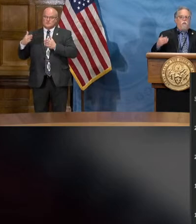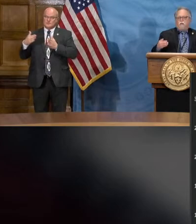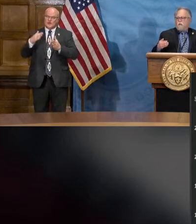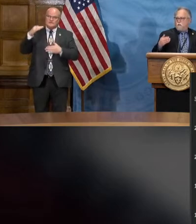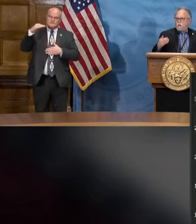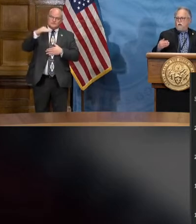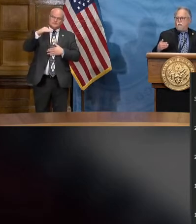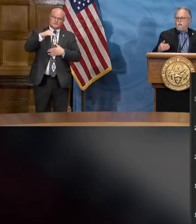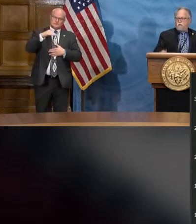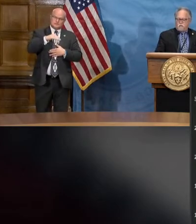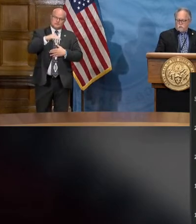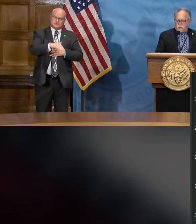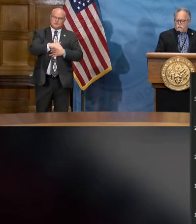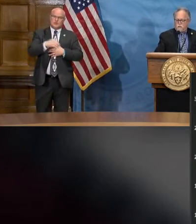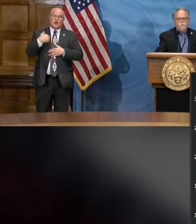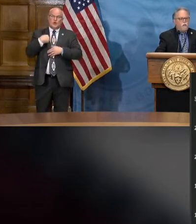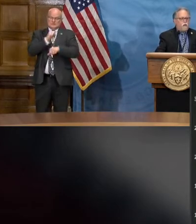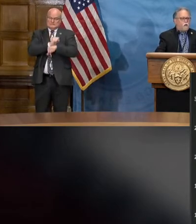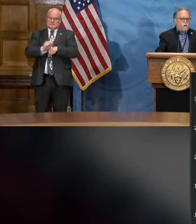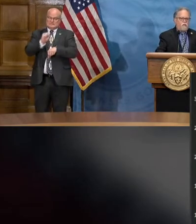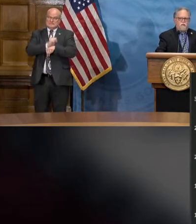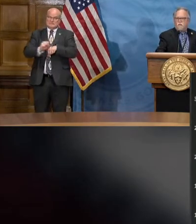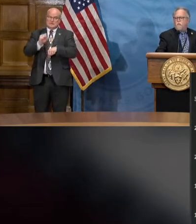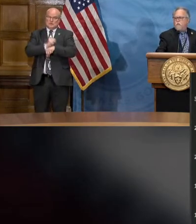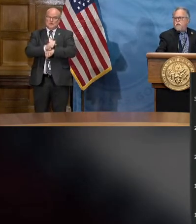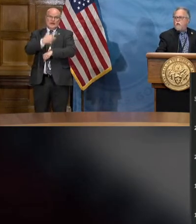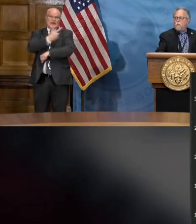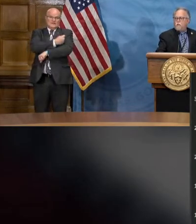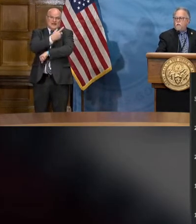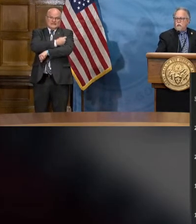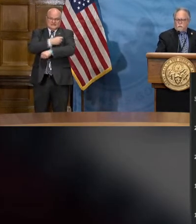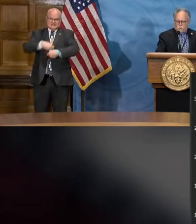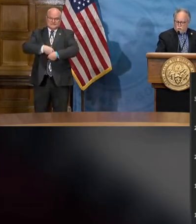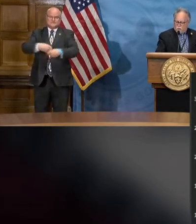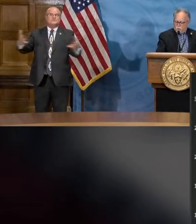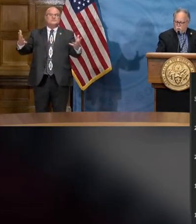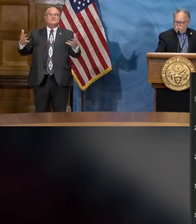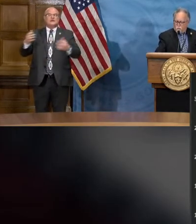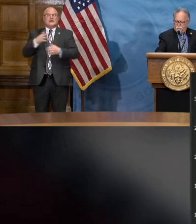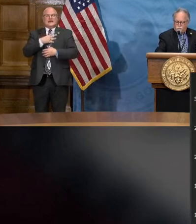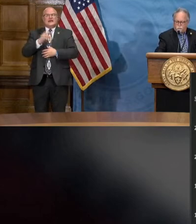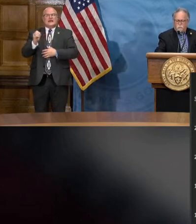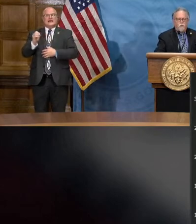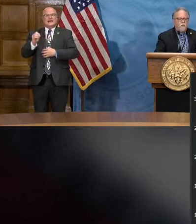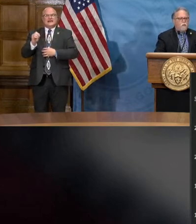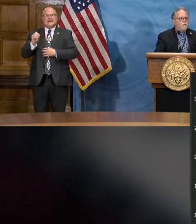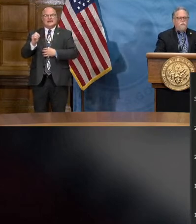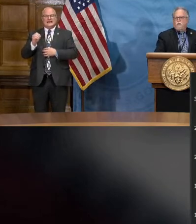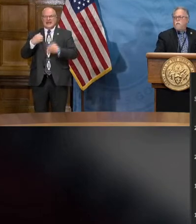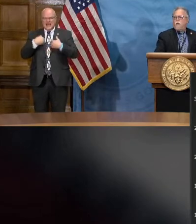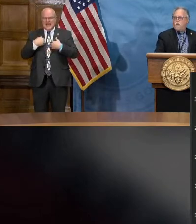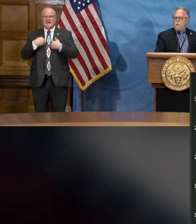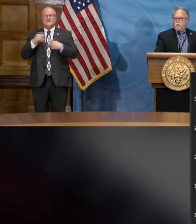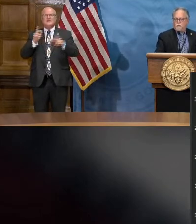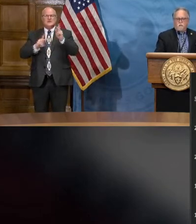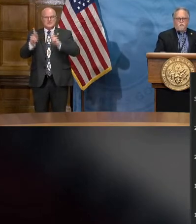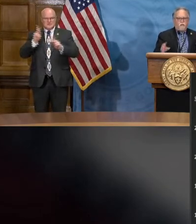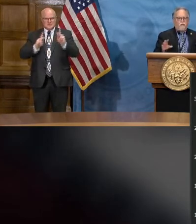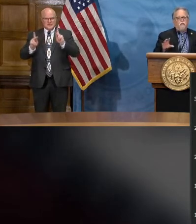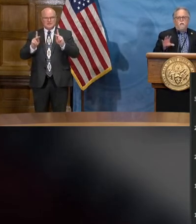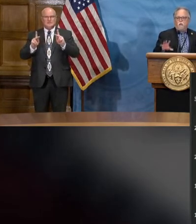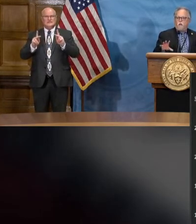as we continue our mitigation strategies, and our vaccines are moving outward. We're starting to get them into portions